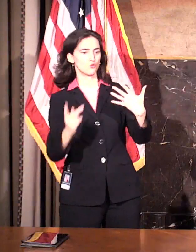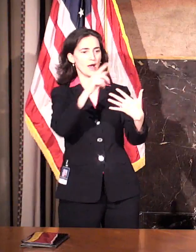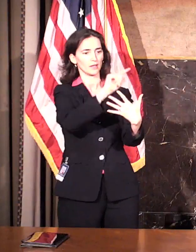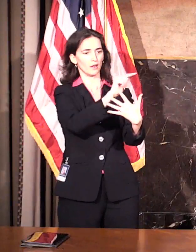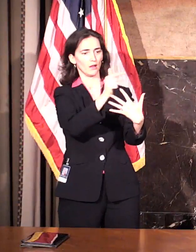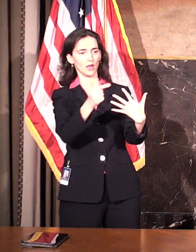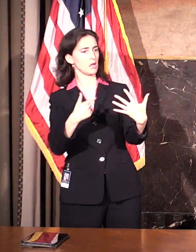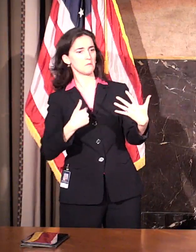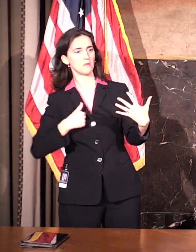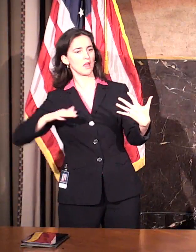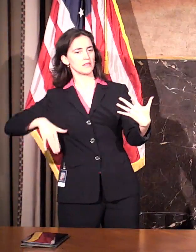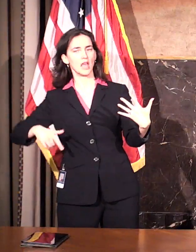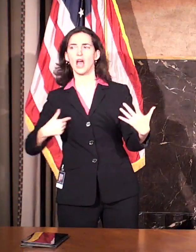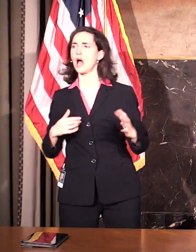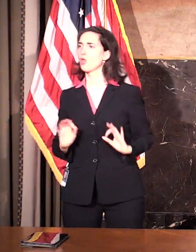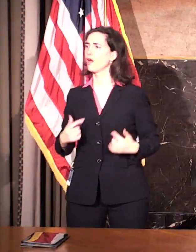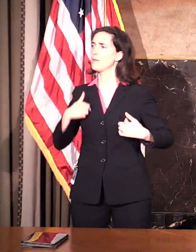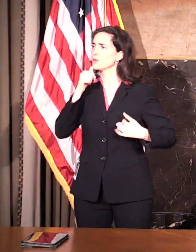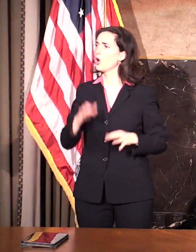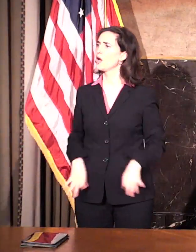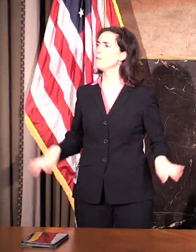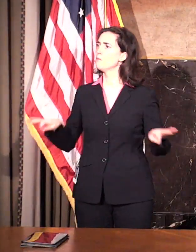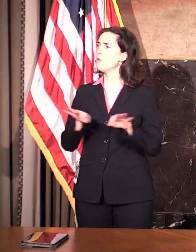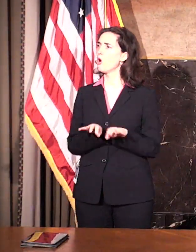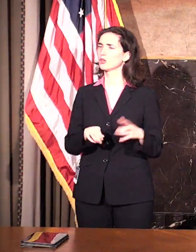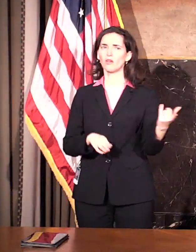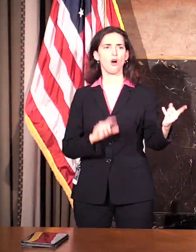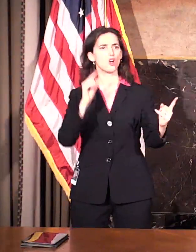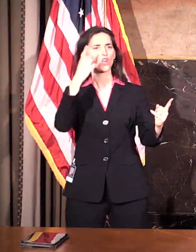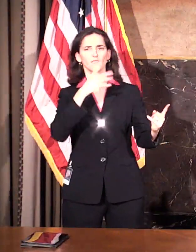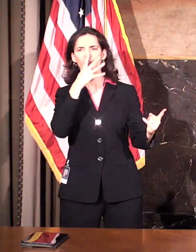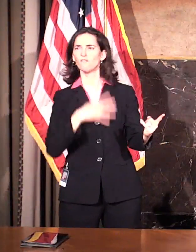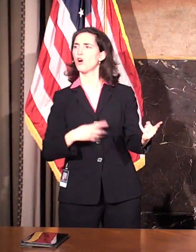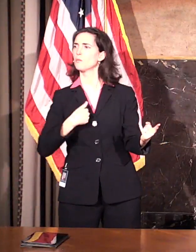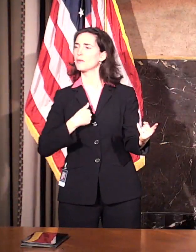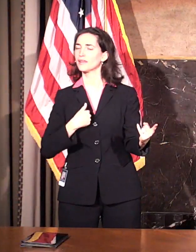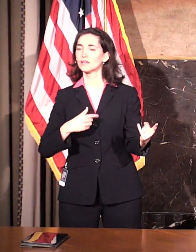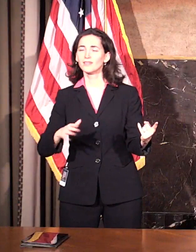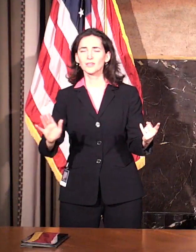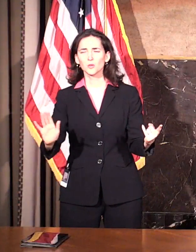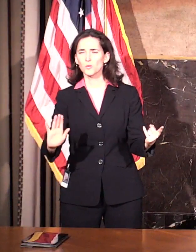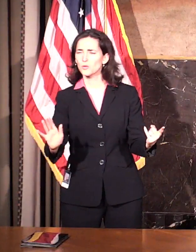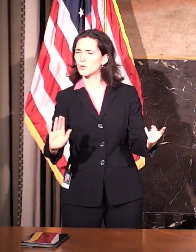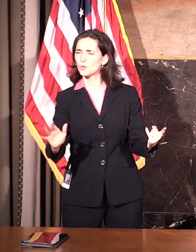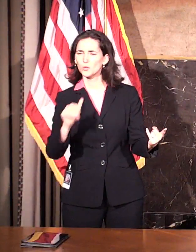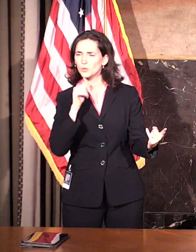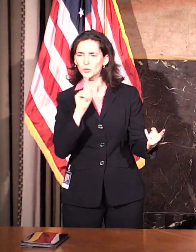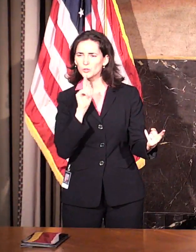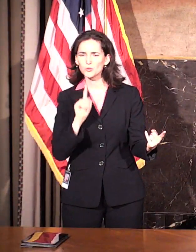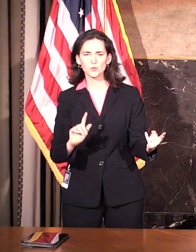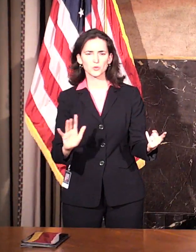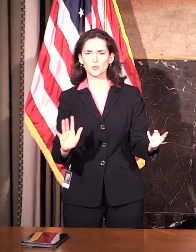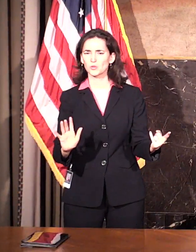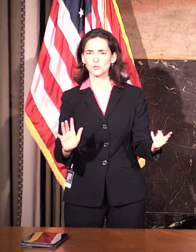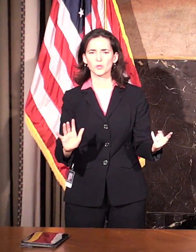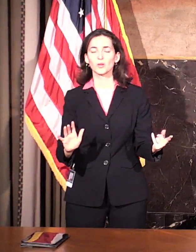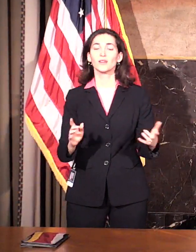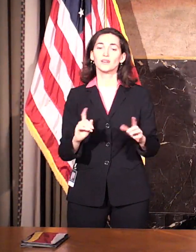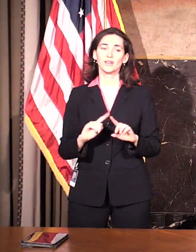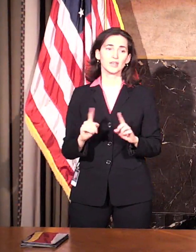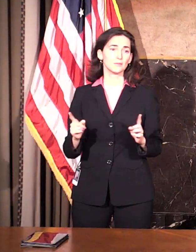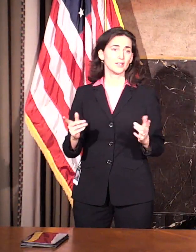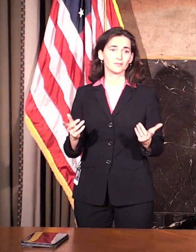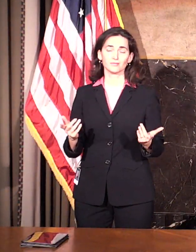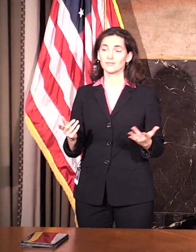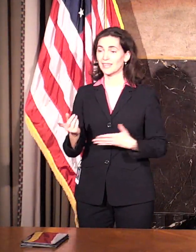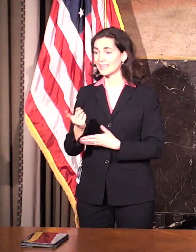then they're not important, or that I don't think that they're important. That's clearly not true. But